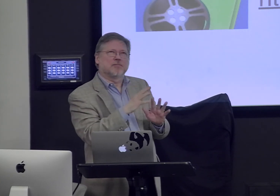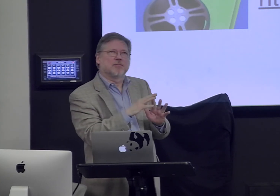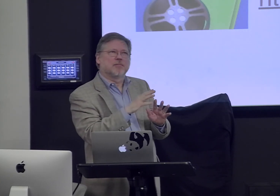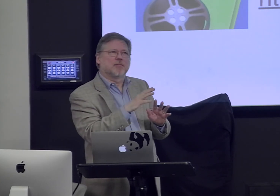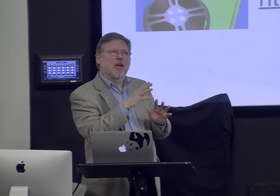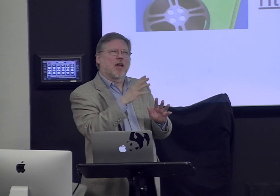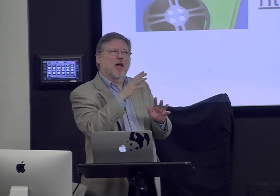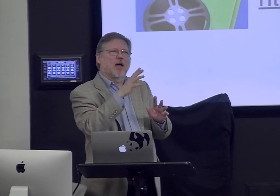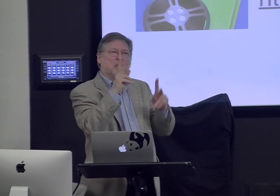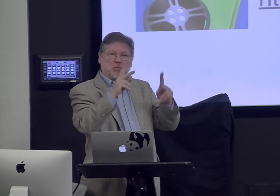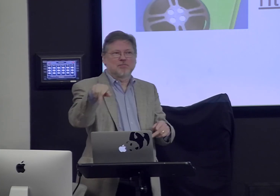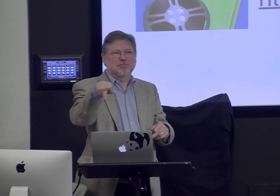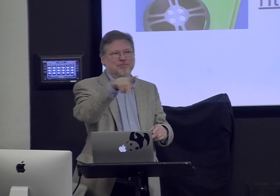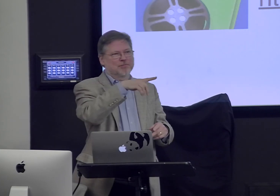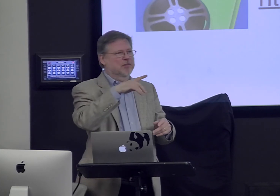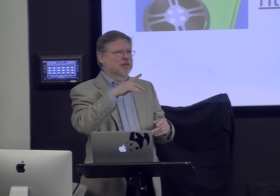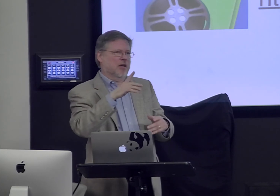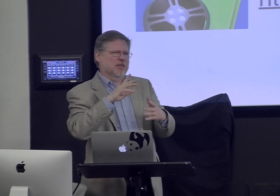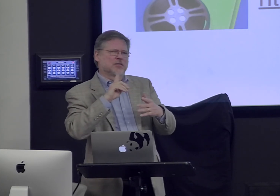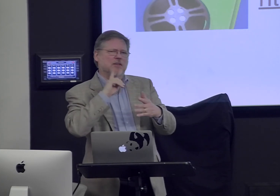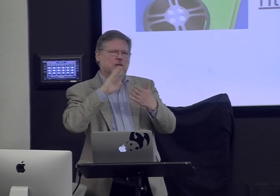So just to address part of what you've brought up,